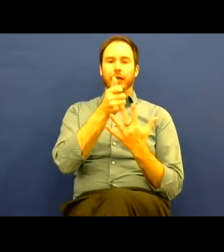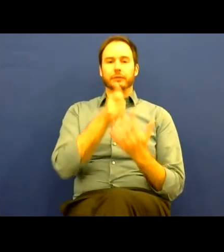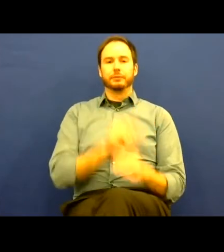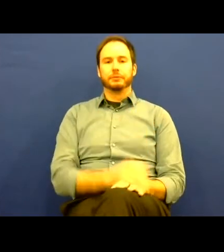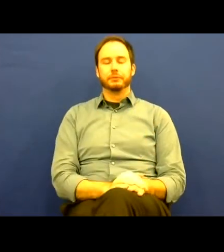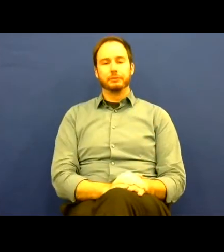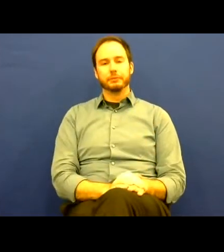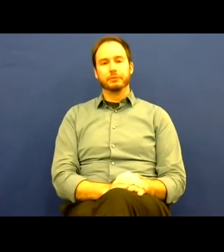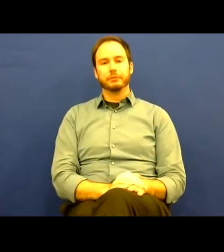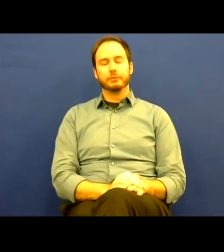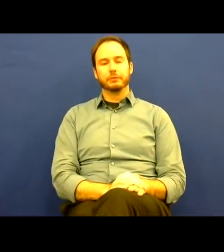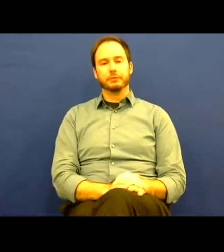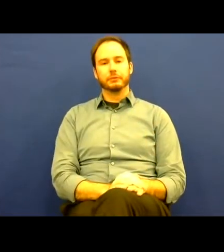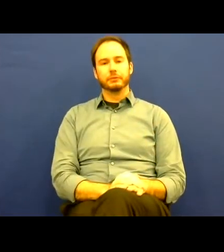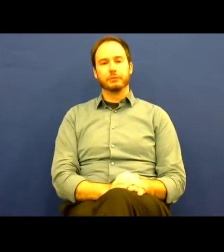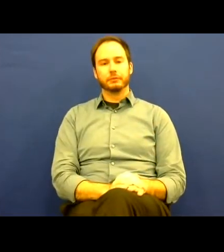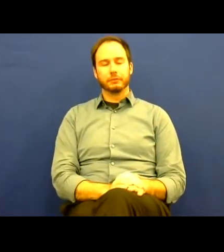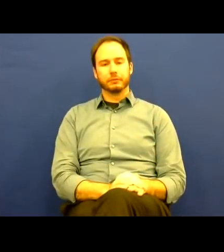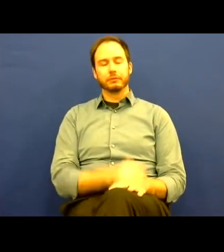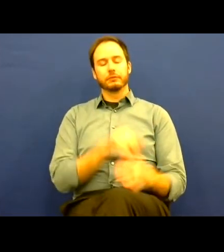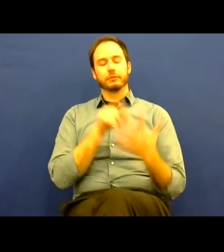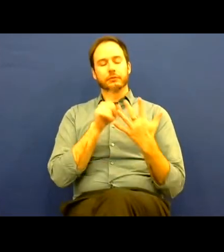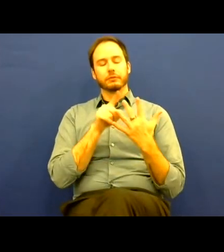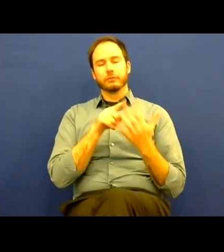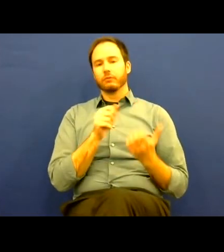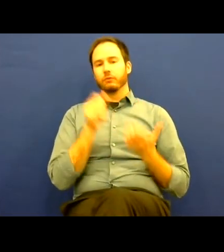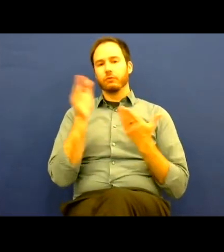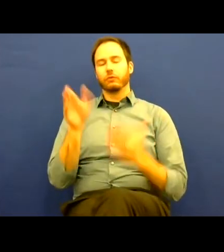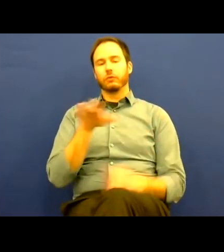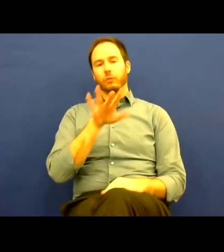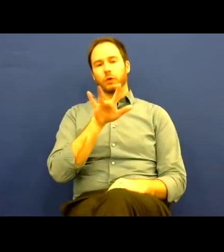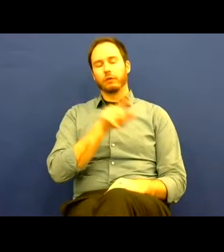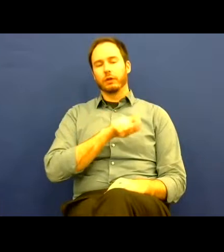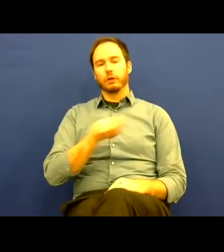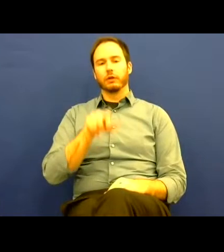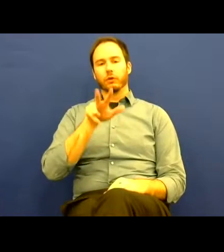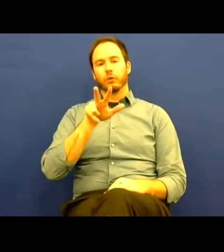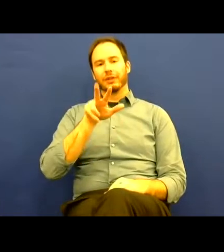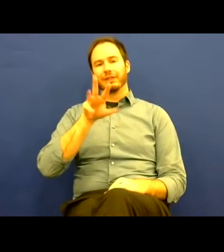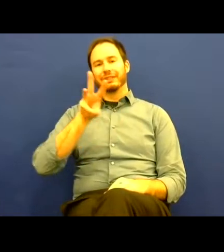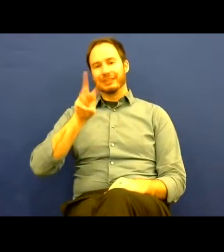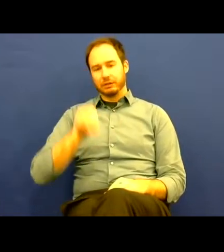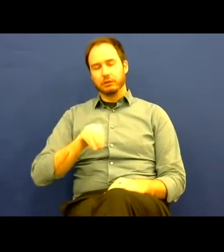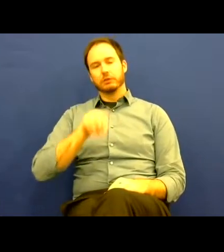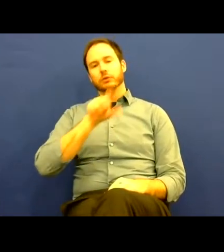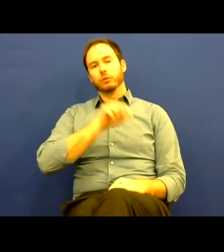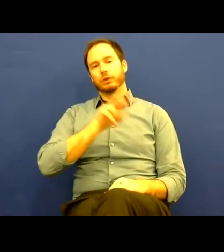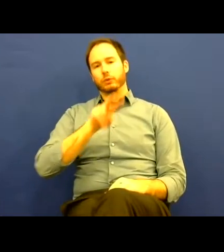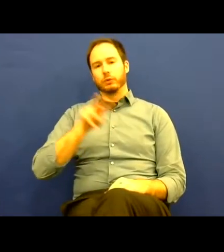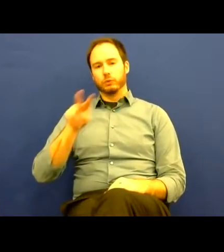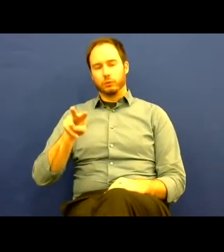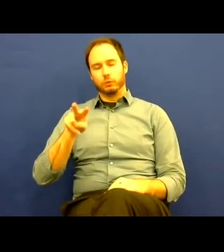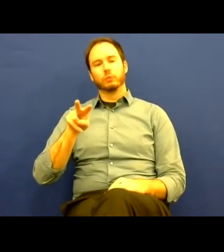Aye. Fellow board members, I have resolution 25-360,